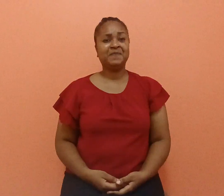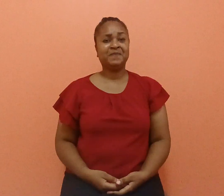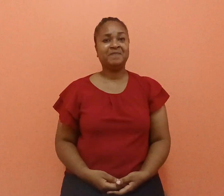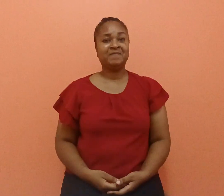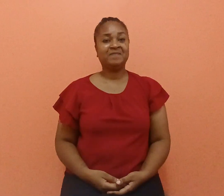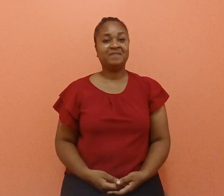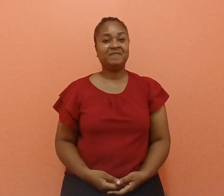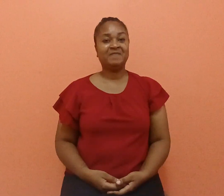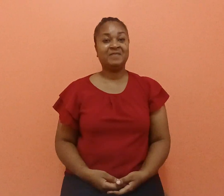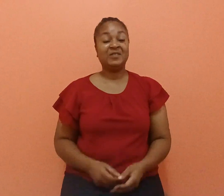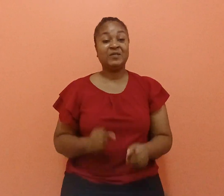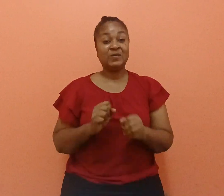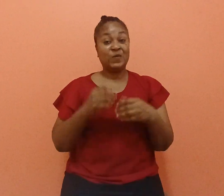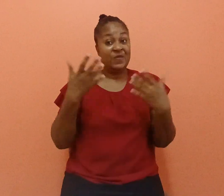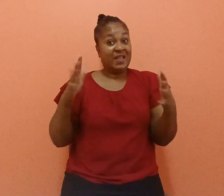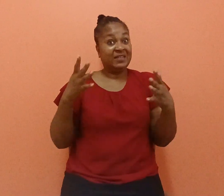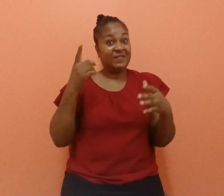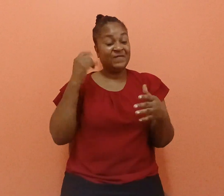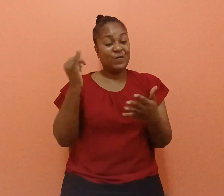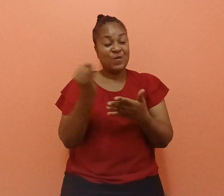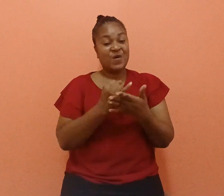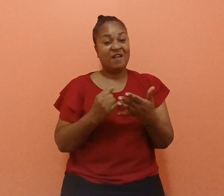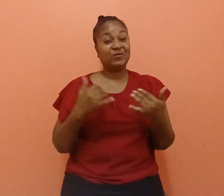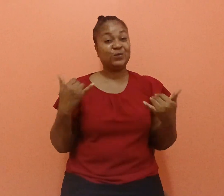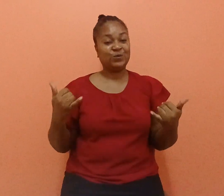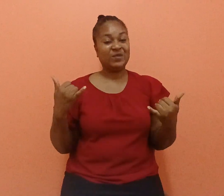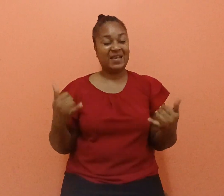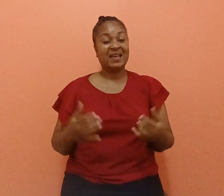So that's it for our craft today.